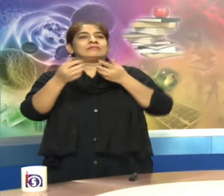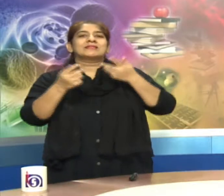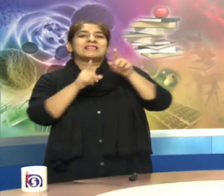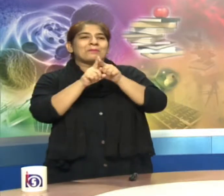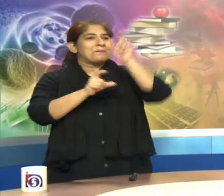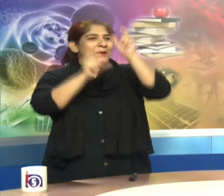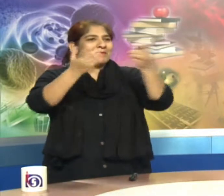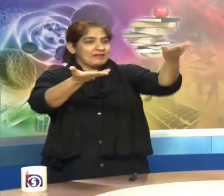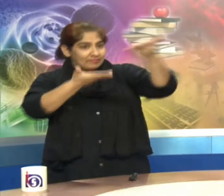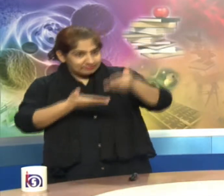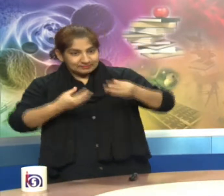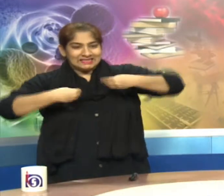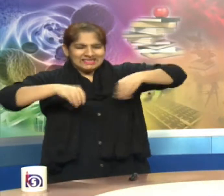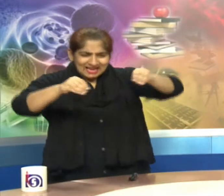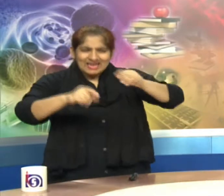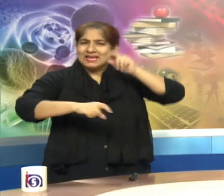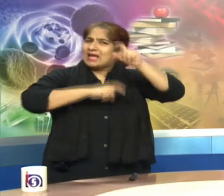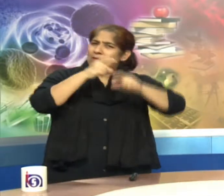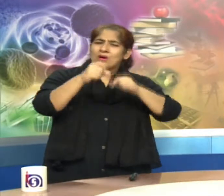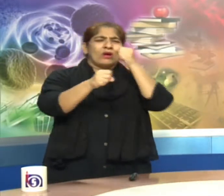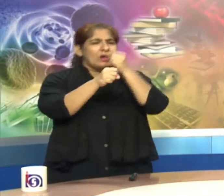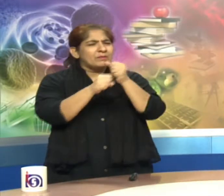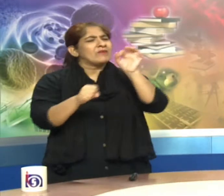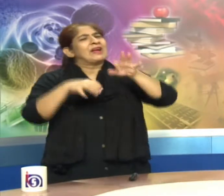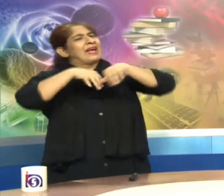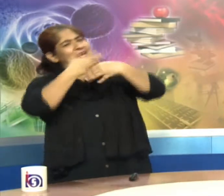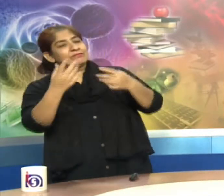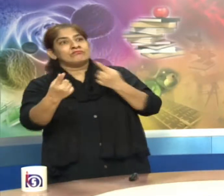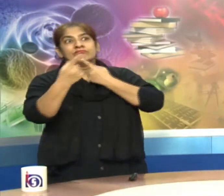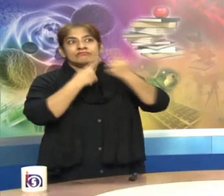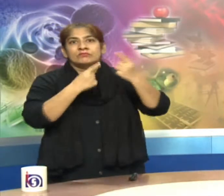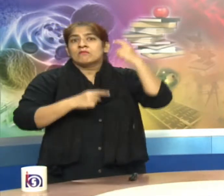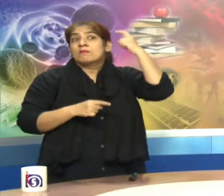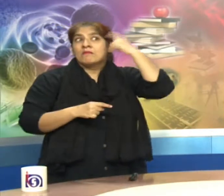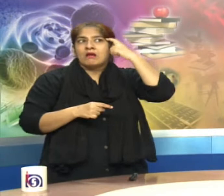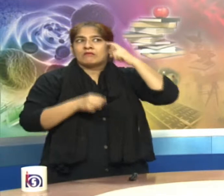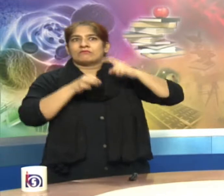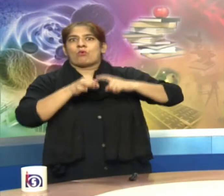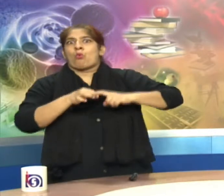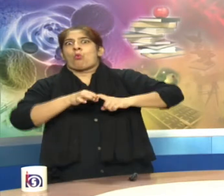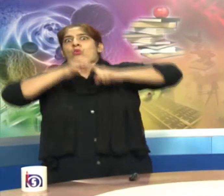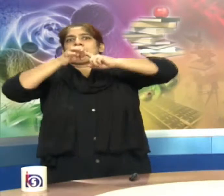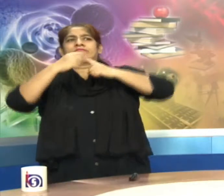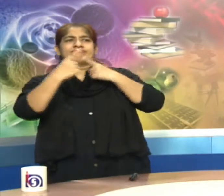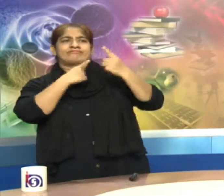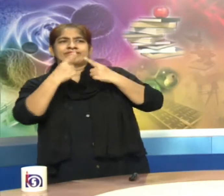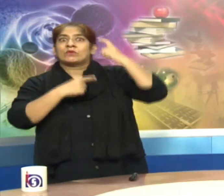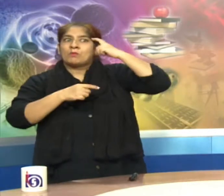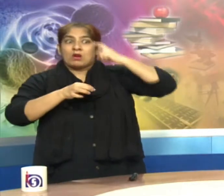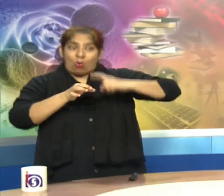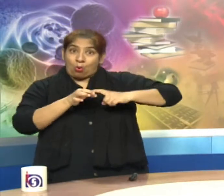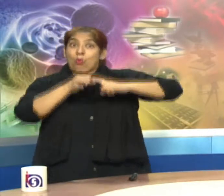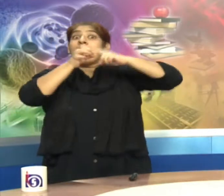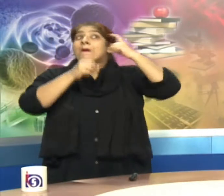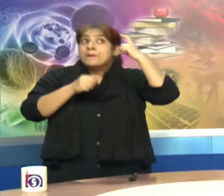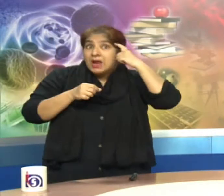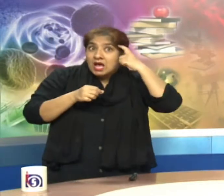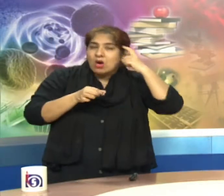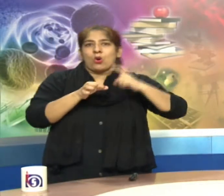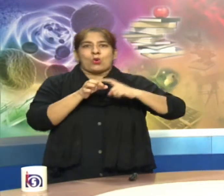is really a quality. A person, if he has the mental